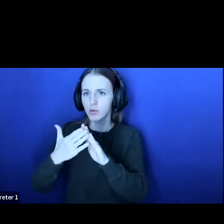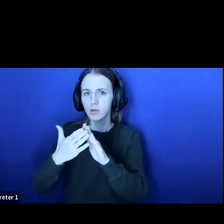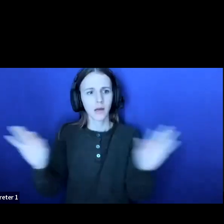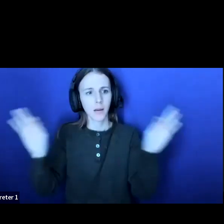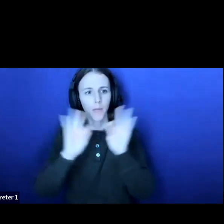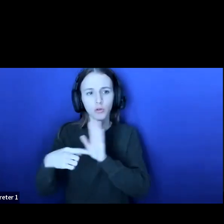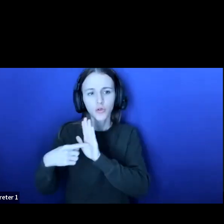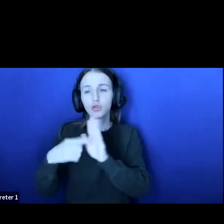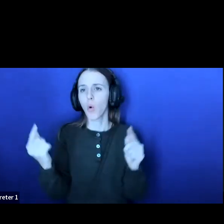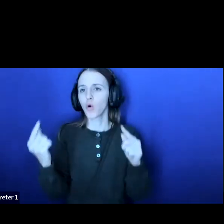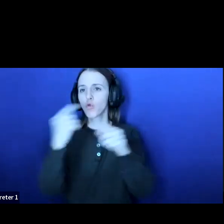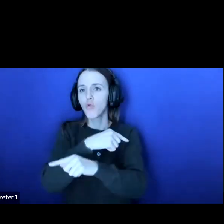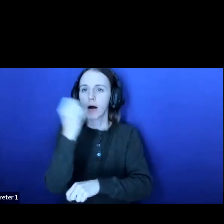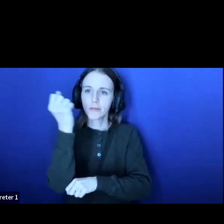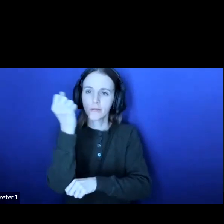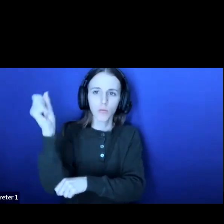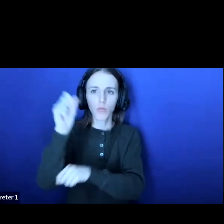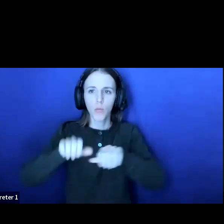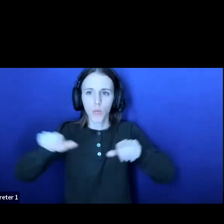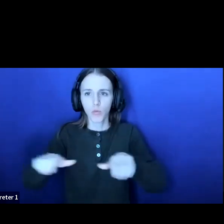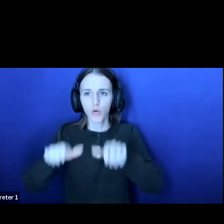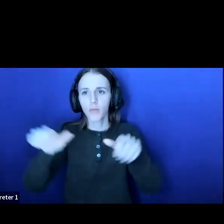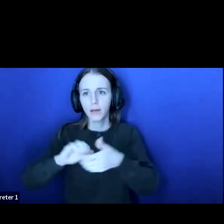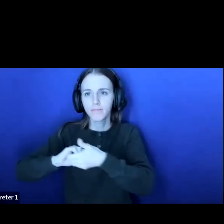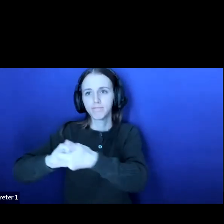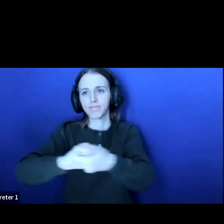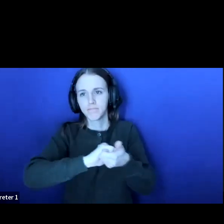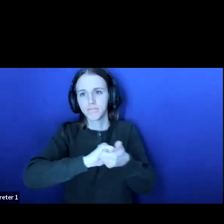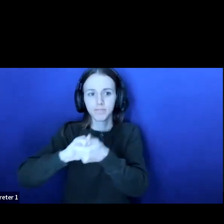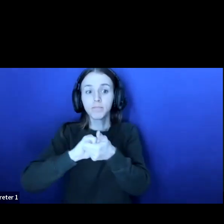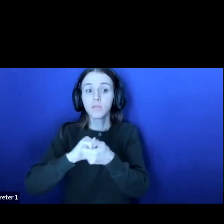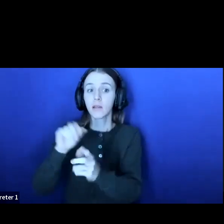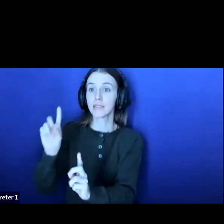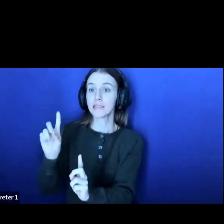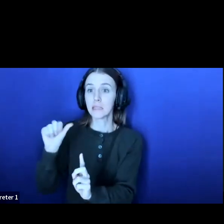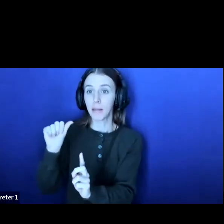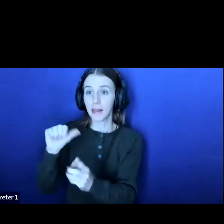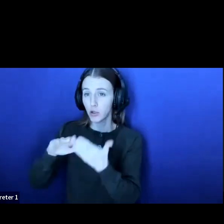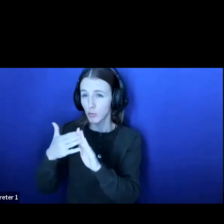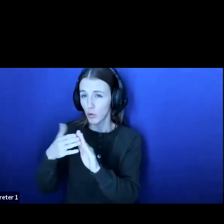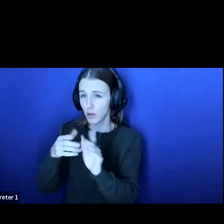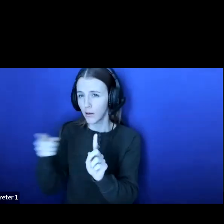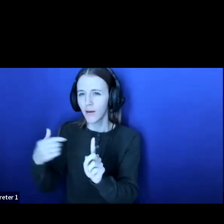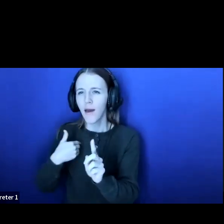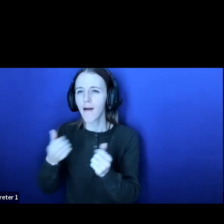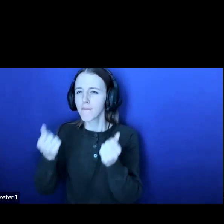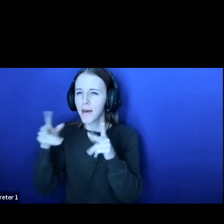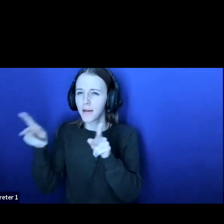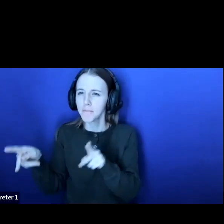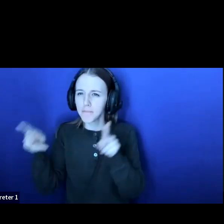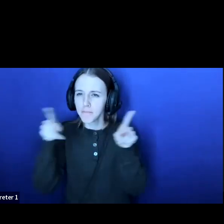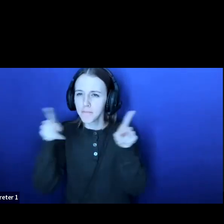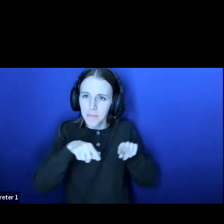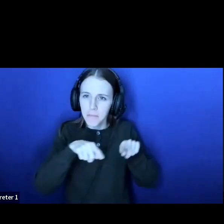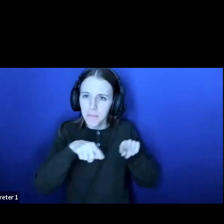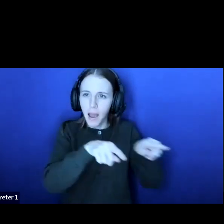solidarity. When we are talking about disability community, there are a lot of parallels and there are a lot of sharing of mistrust in the